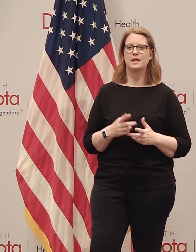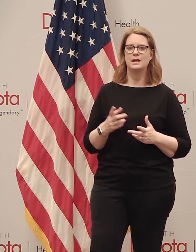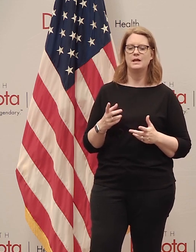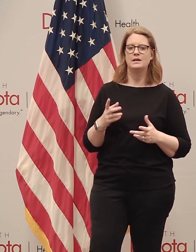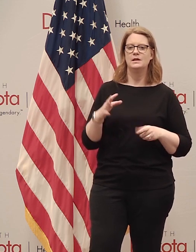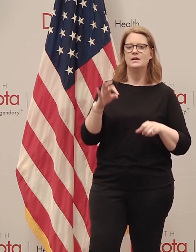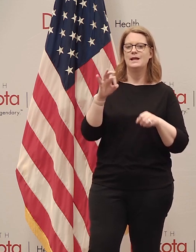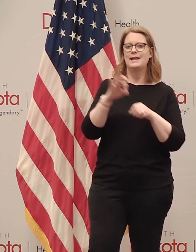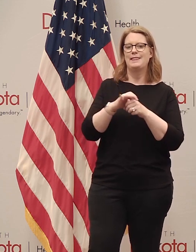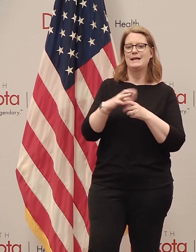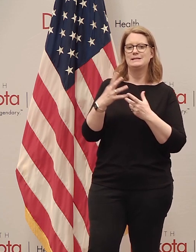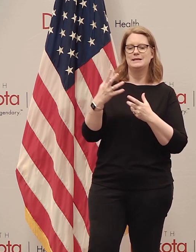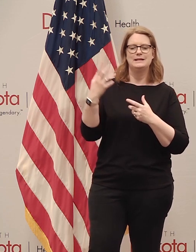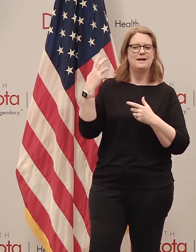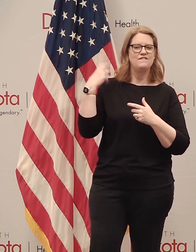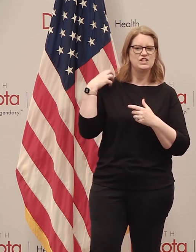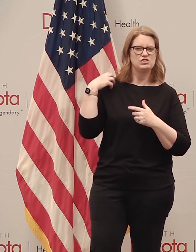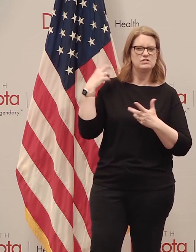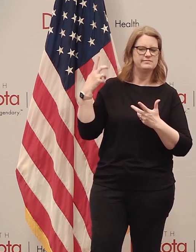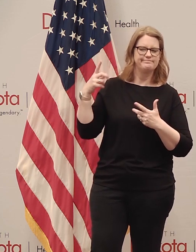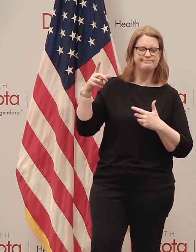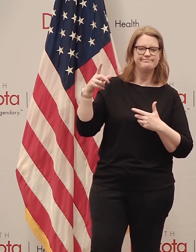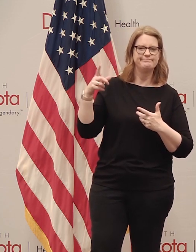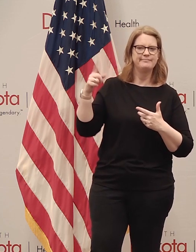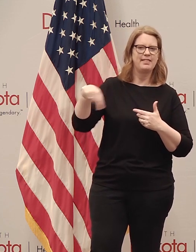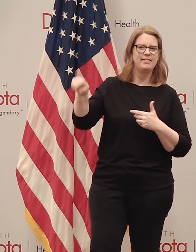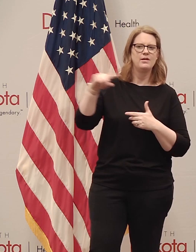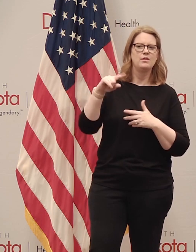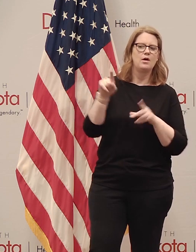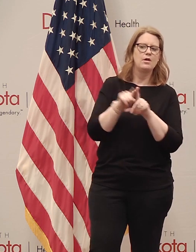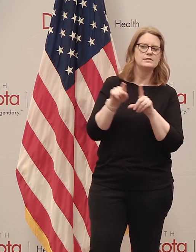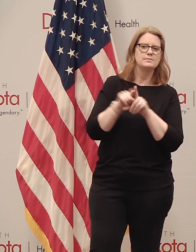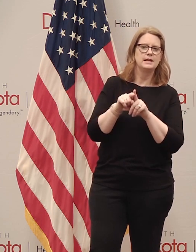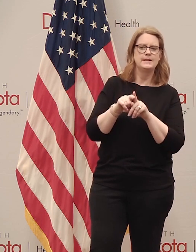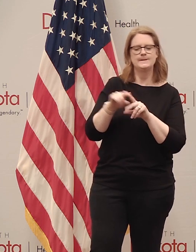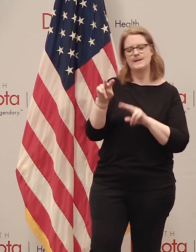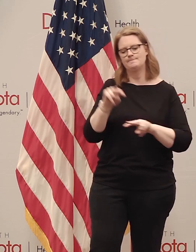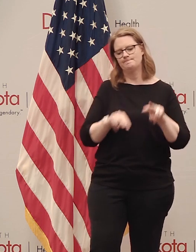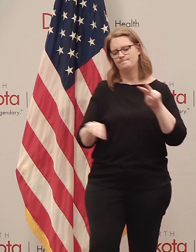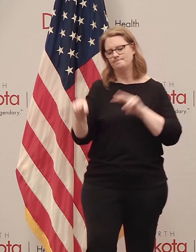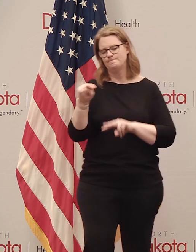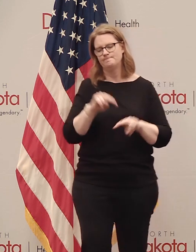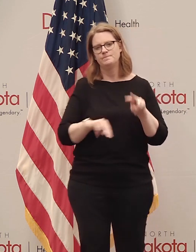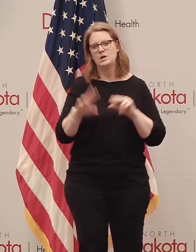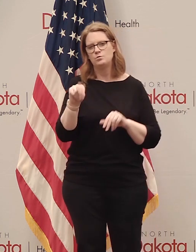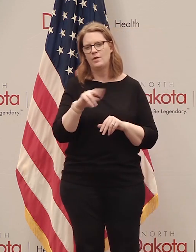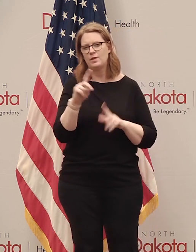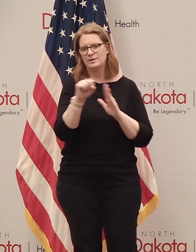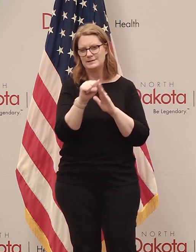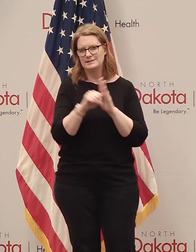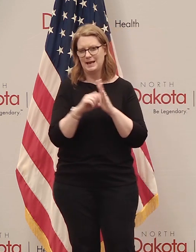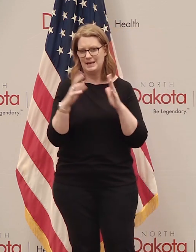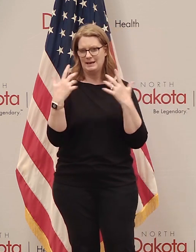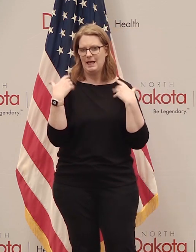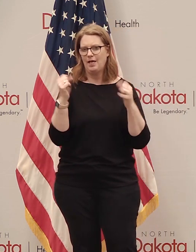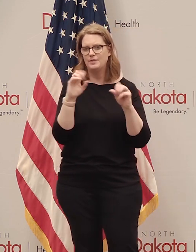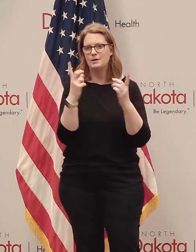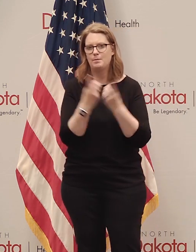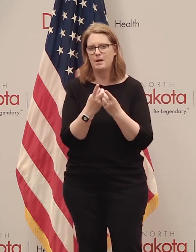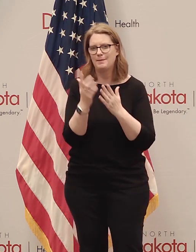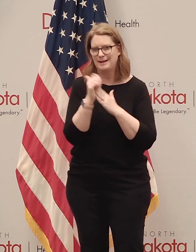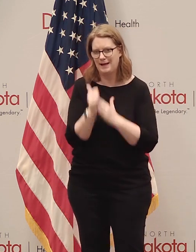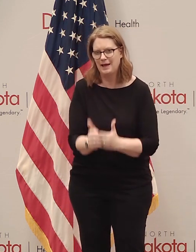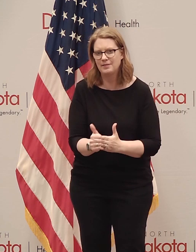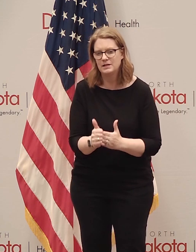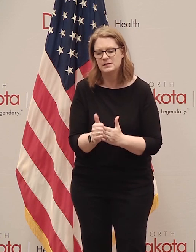officials, I'm sure we'll also be taking a look at the North Dakota State Health Department guidelines as they make their